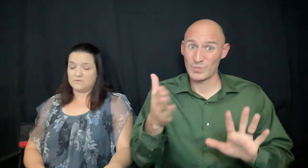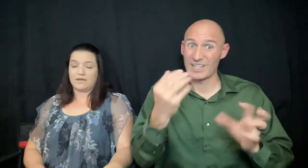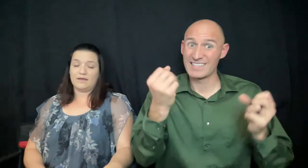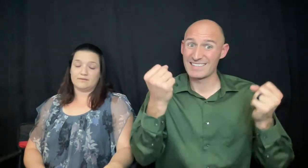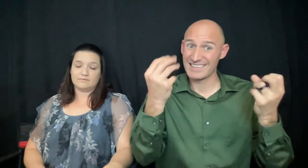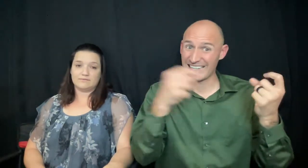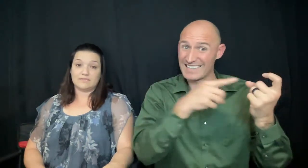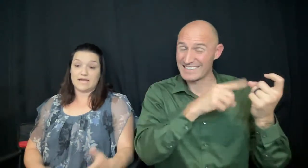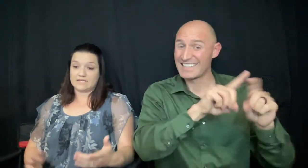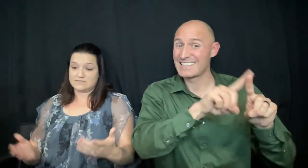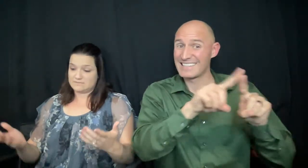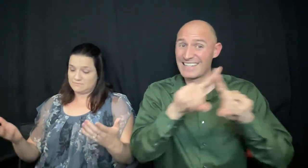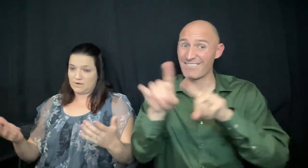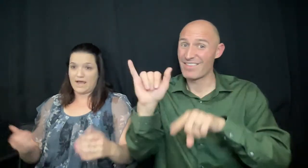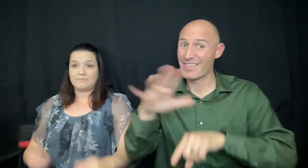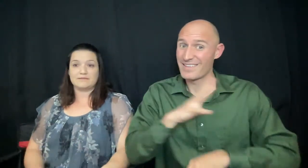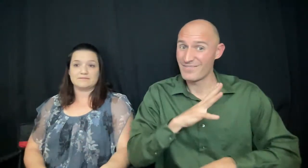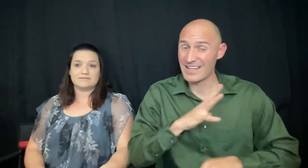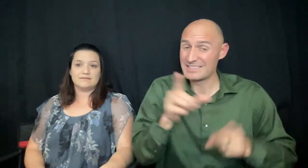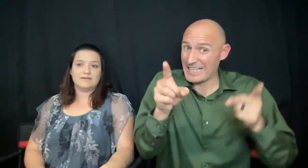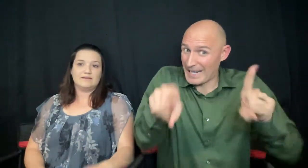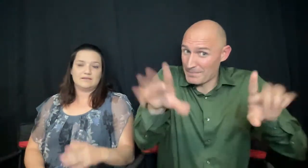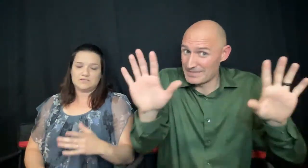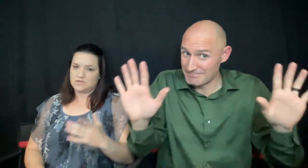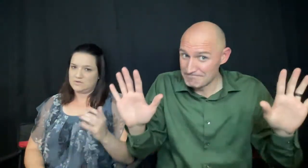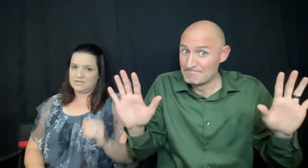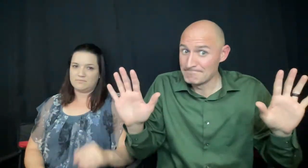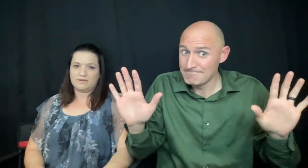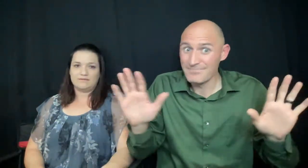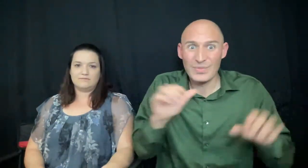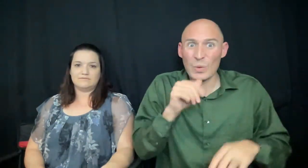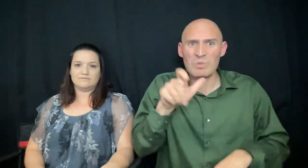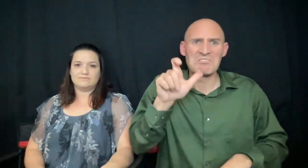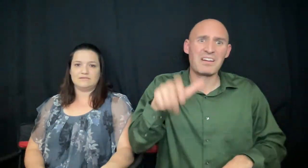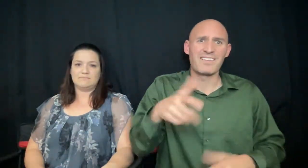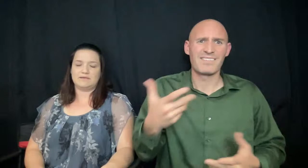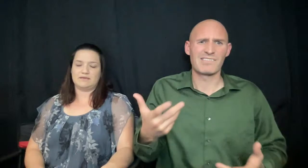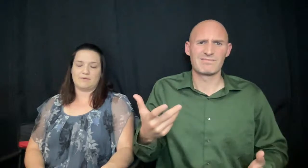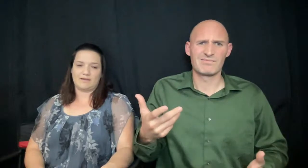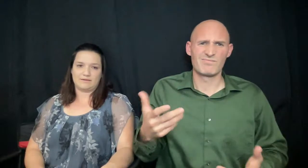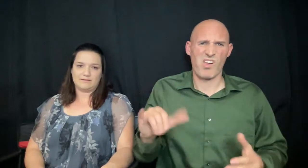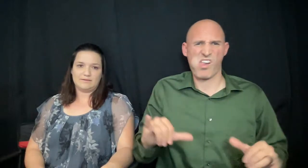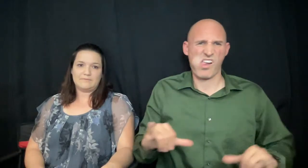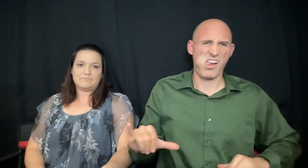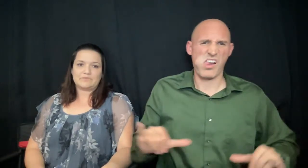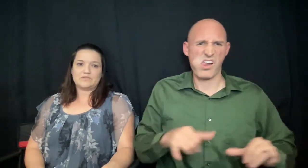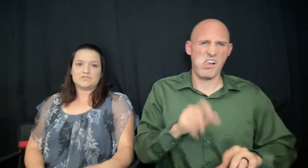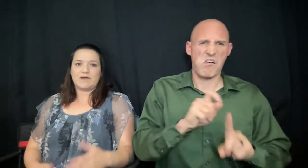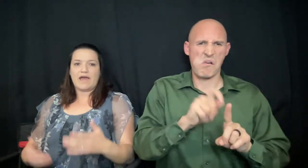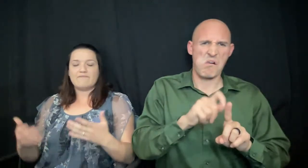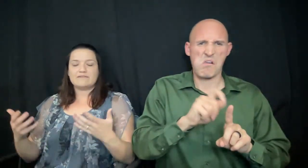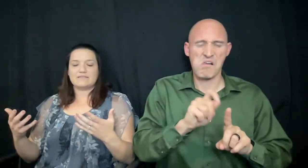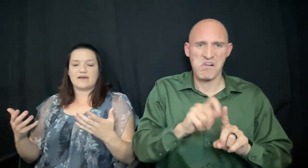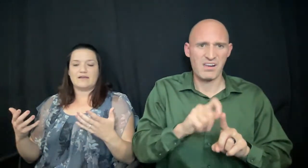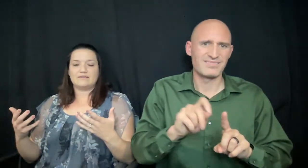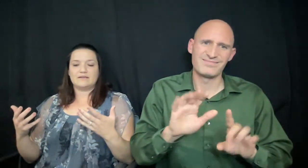okay. That's what happens. Don't need to be nitpicky about it. So having that